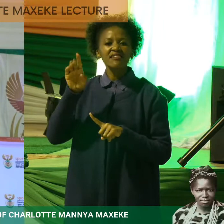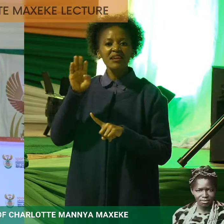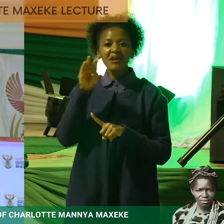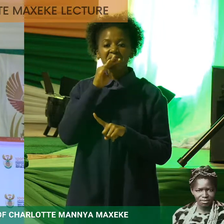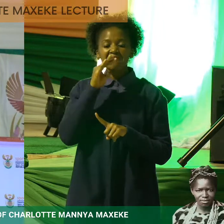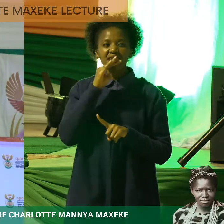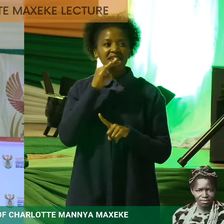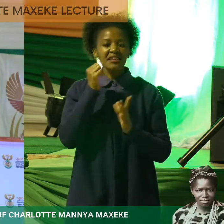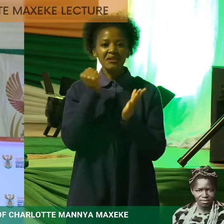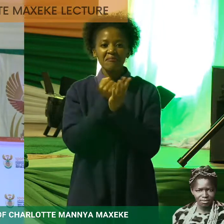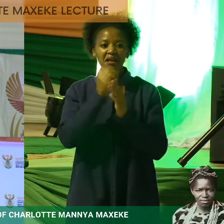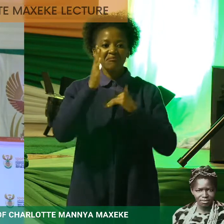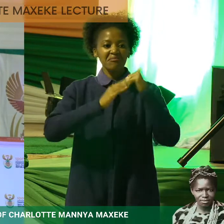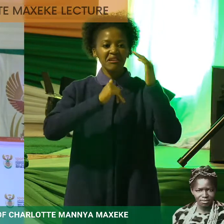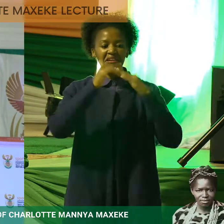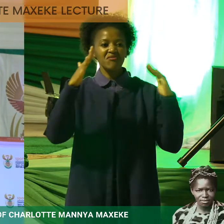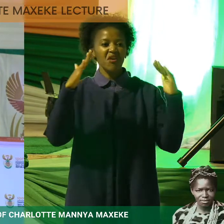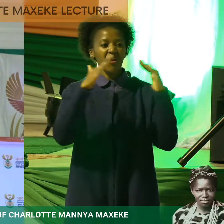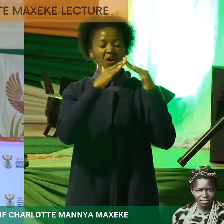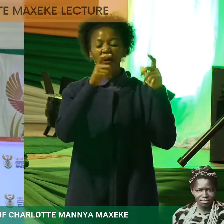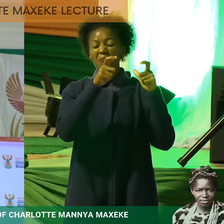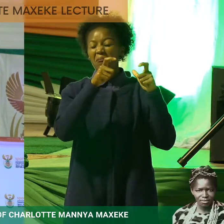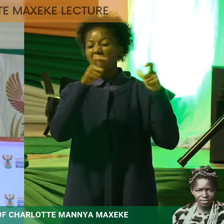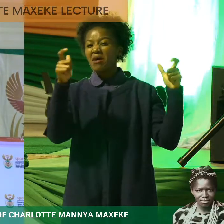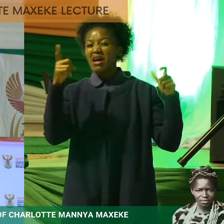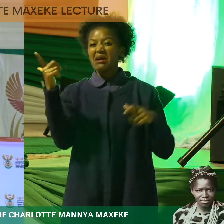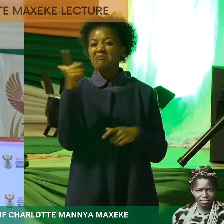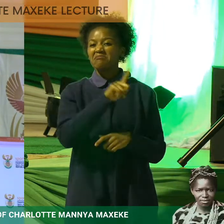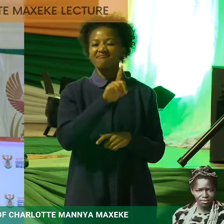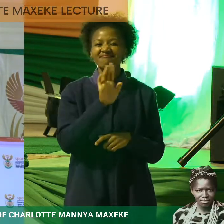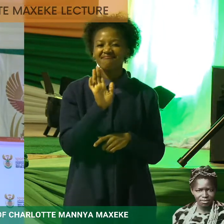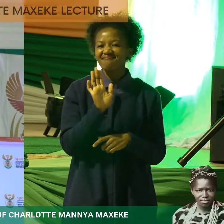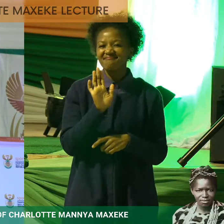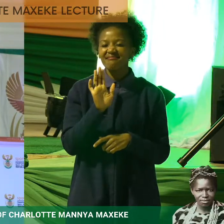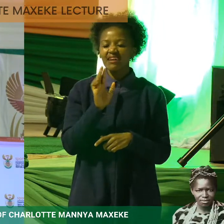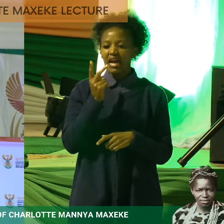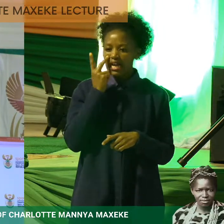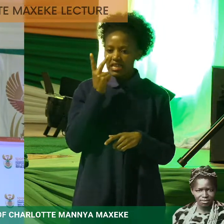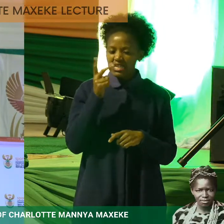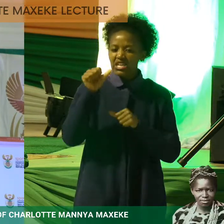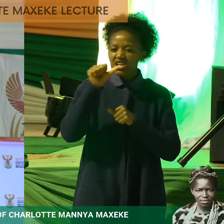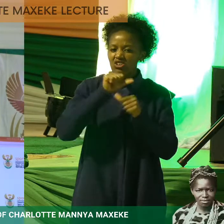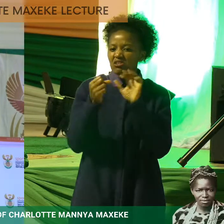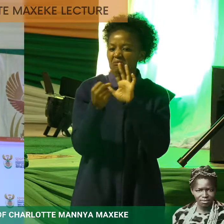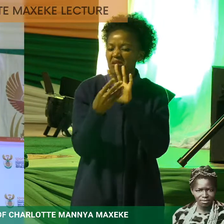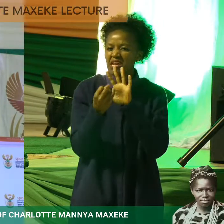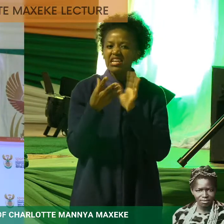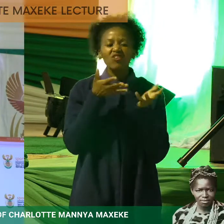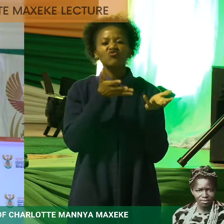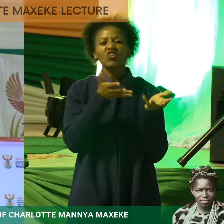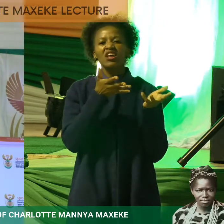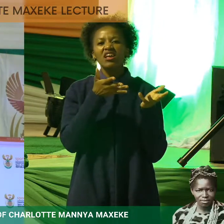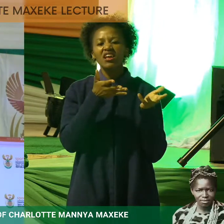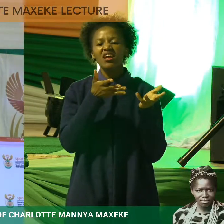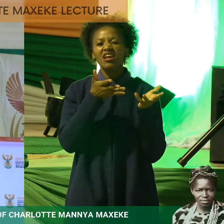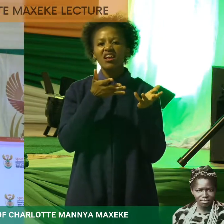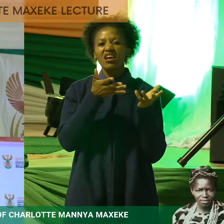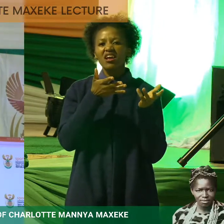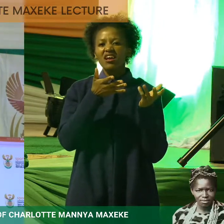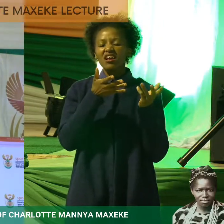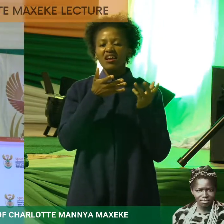you live in a mansion. And I see that is something that is happening on social media, and I want us to interpret this lecture